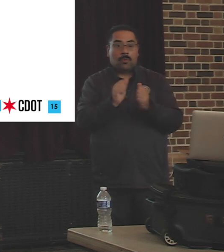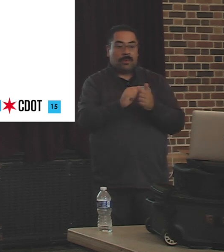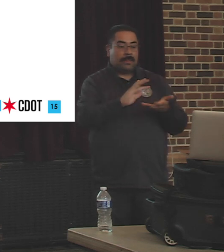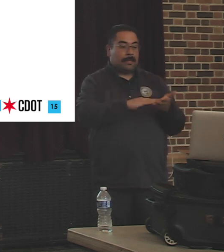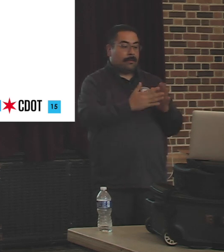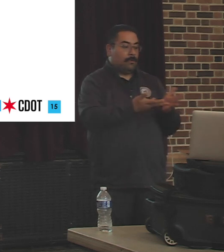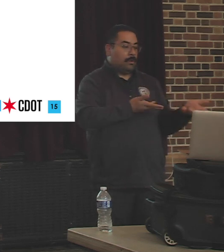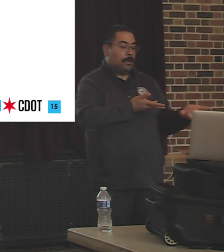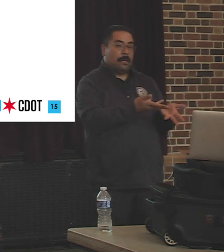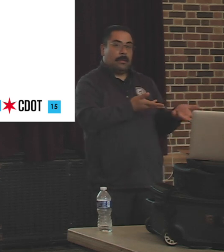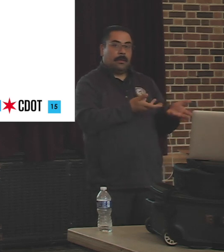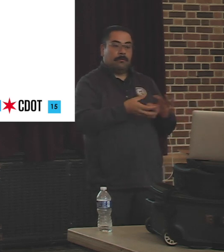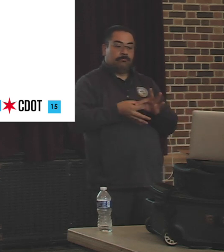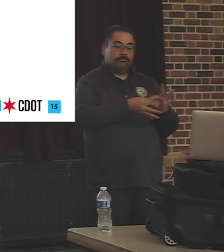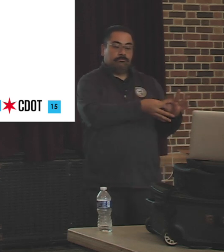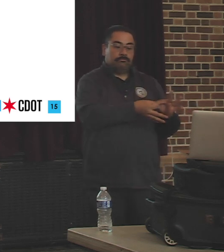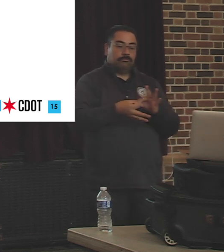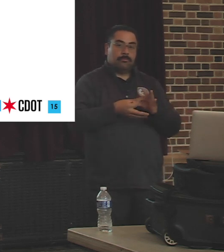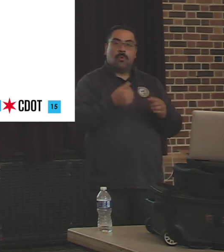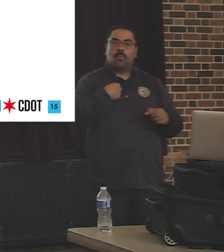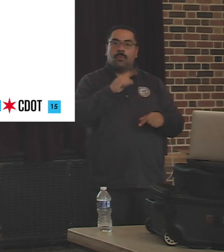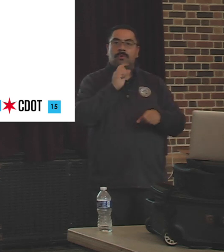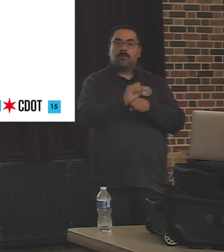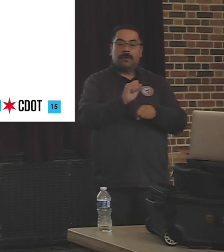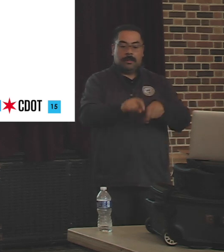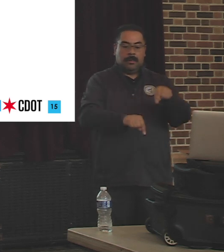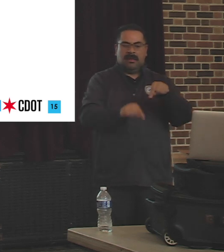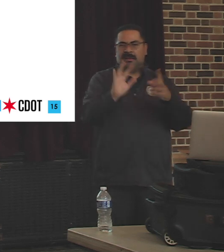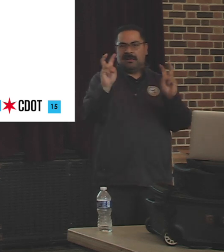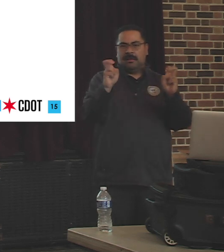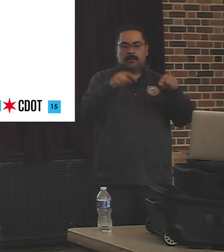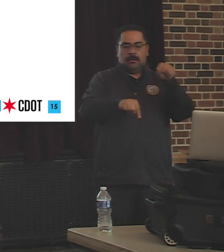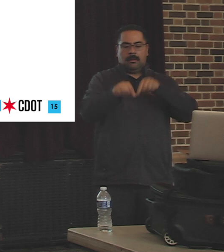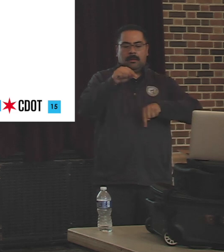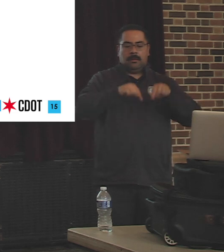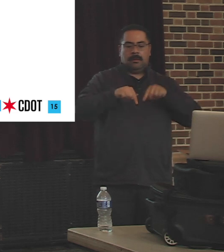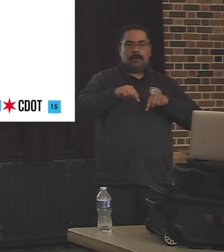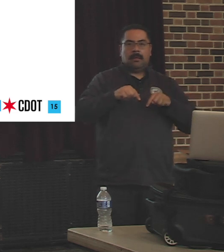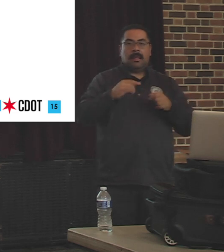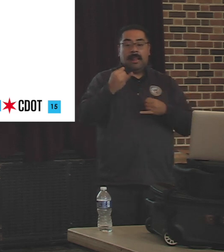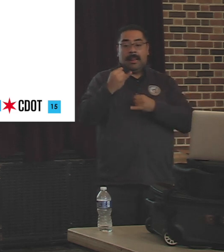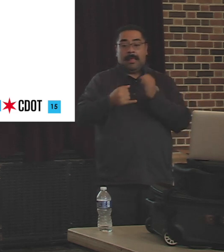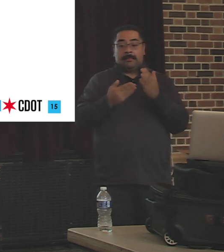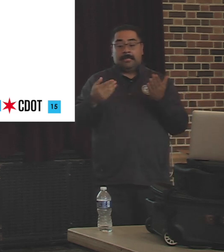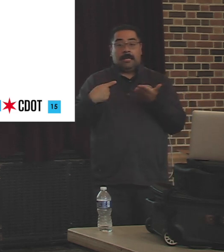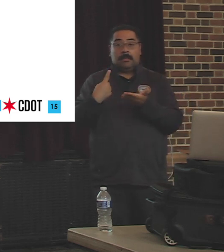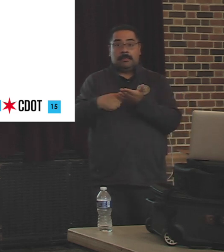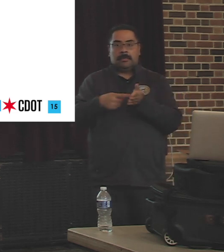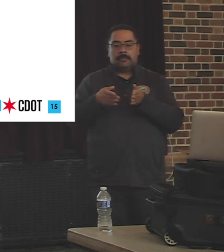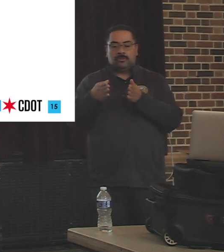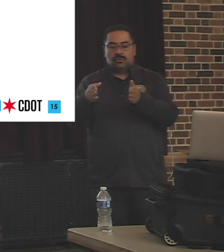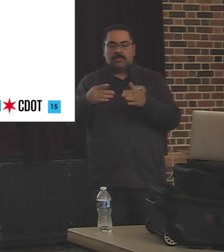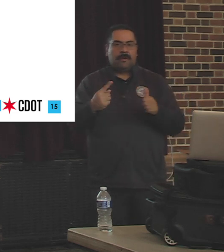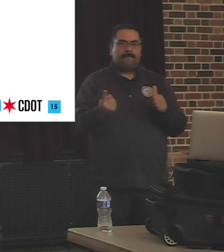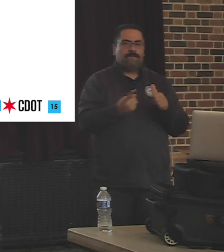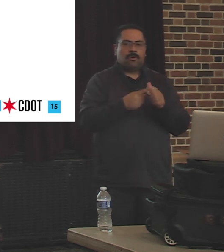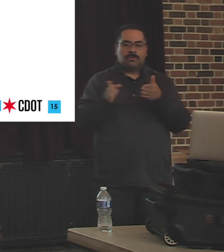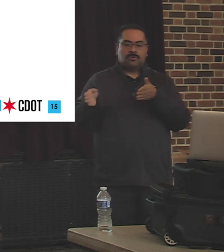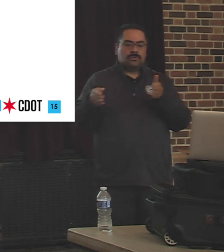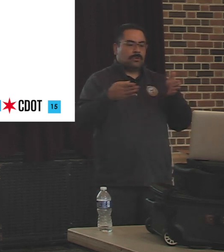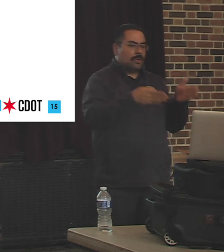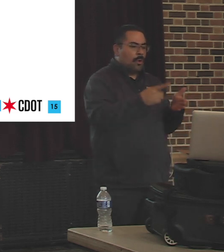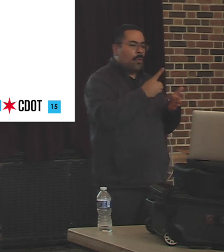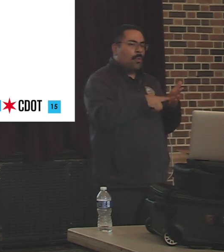working backwards. Really the last thing we start talking about are streets. The first thing we start talking about is what's the perception, what's